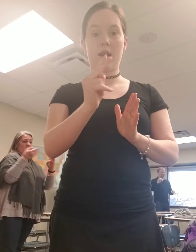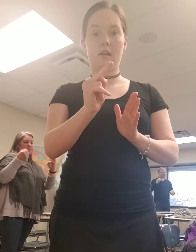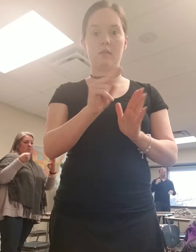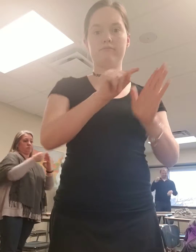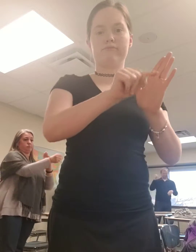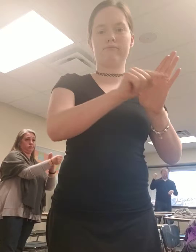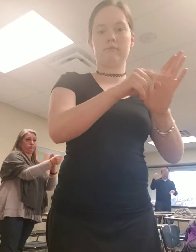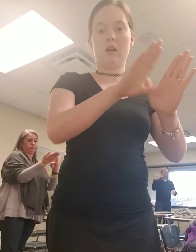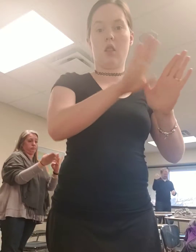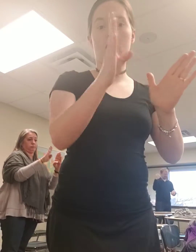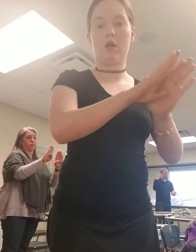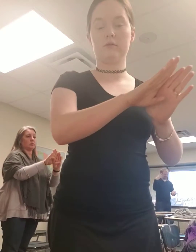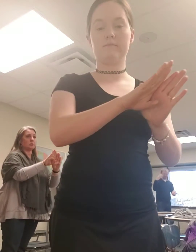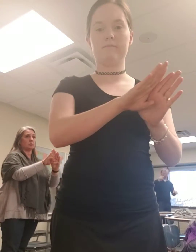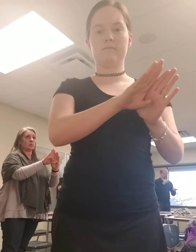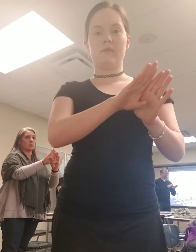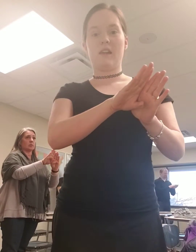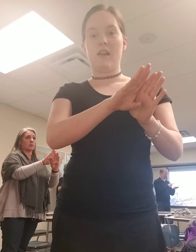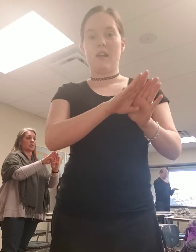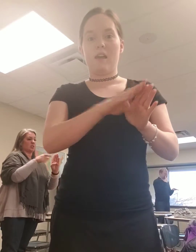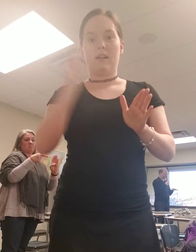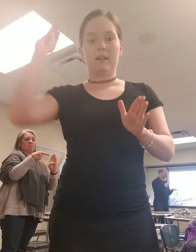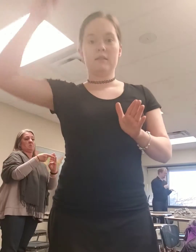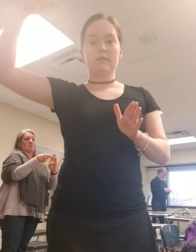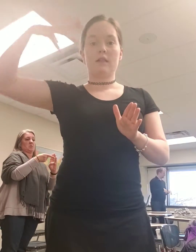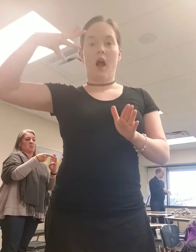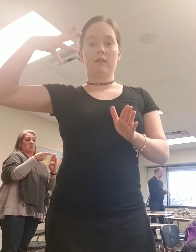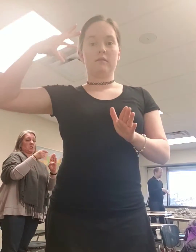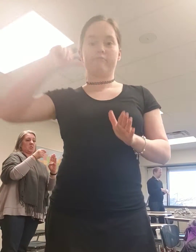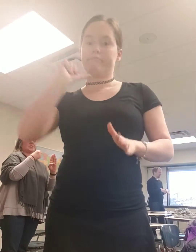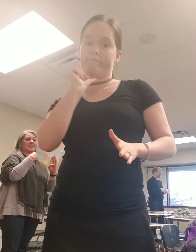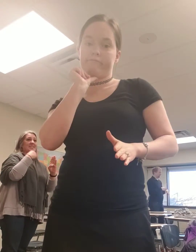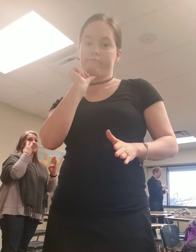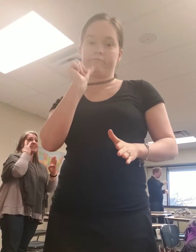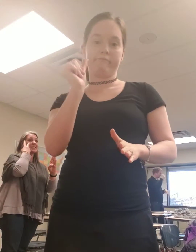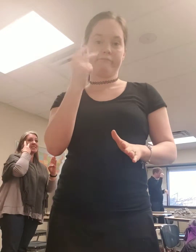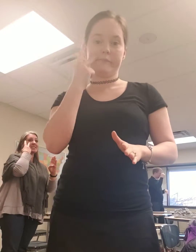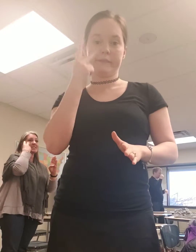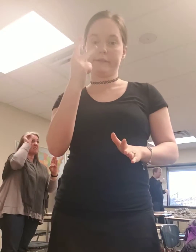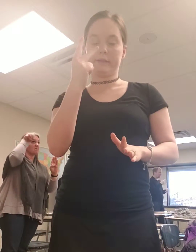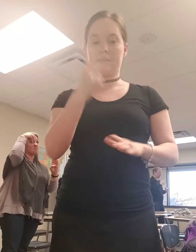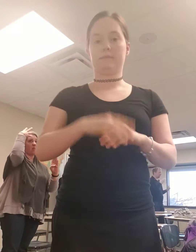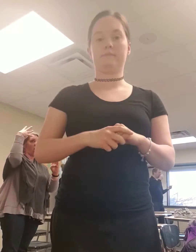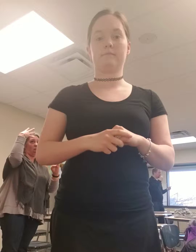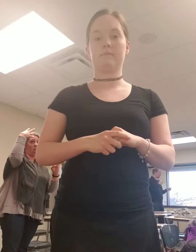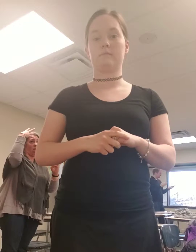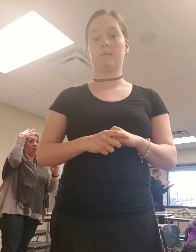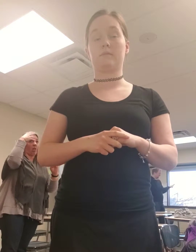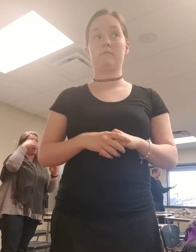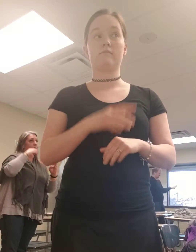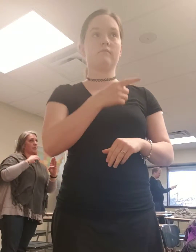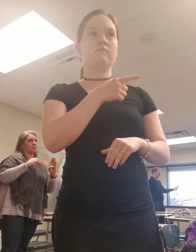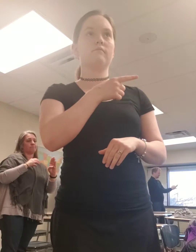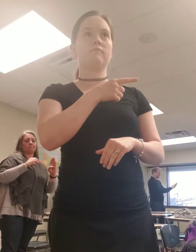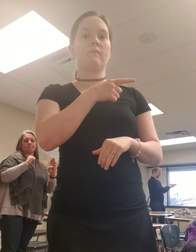Blake. They didn't believe her that he said that was the sun. She didn't believe her that the sun was going to come out. Okay, they